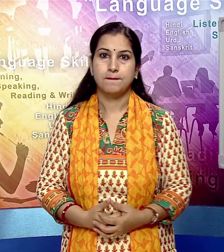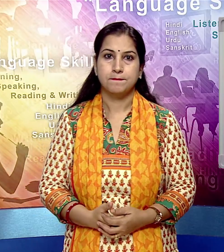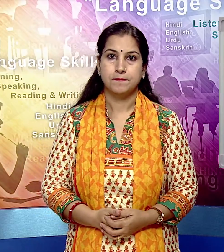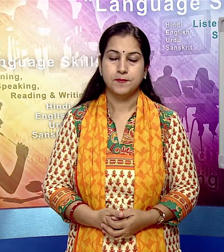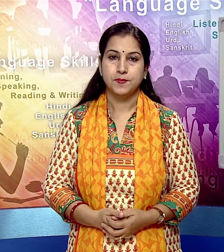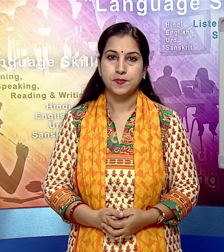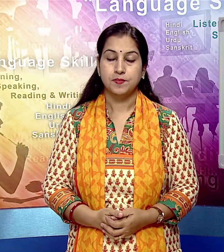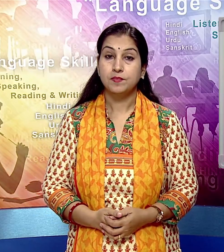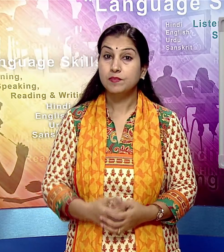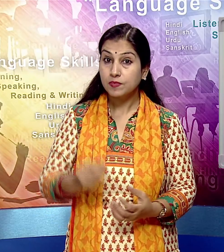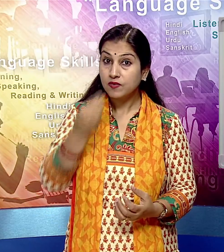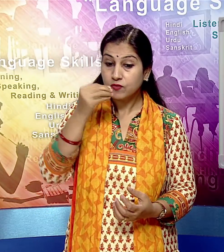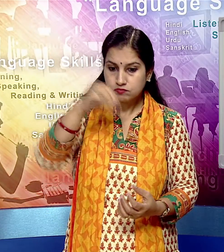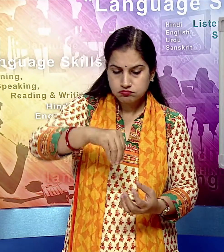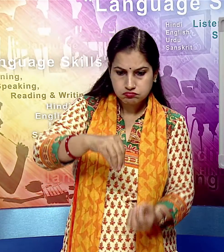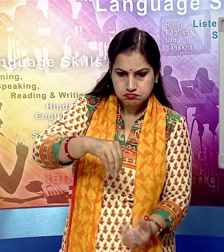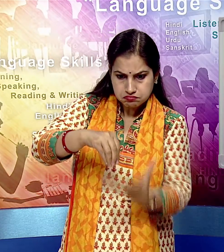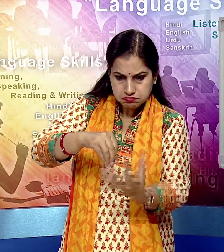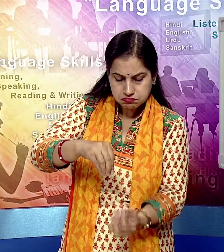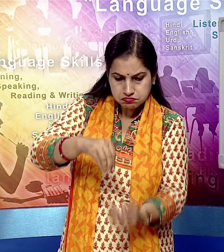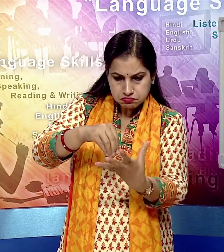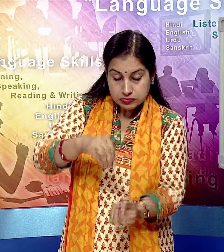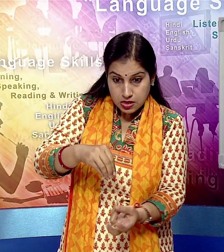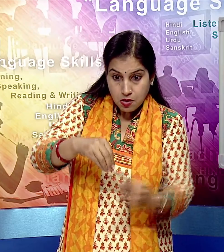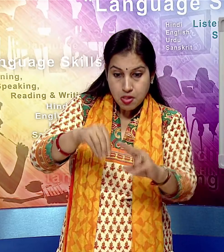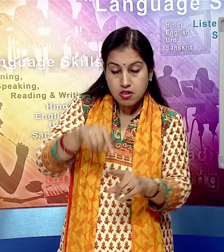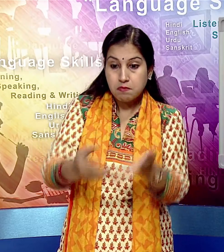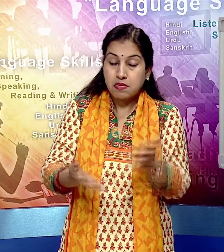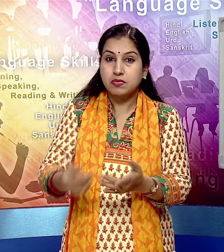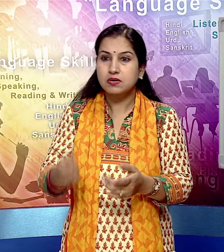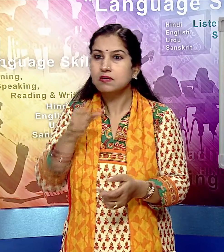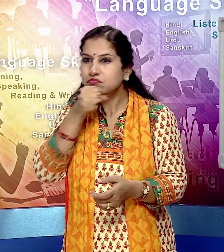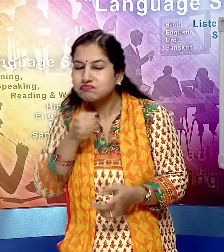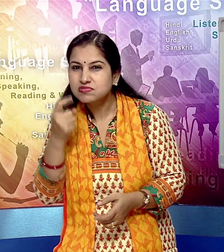Overcooking may be needed for people having teeth or swallowing problem.